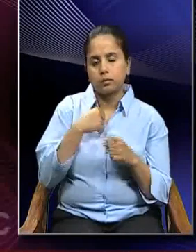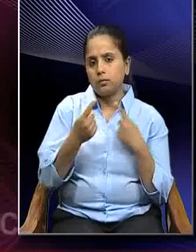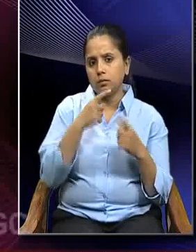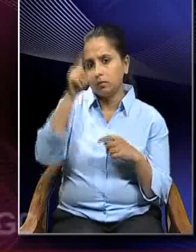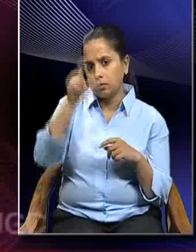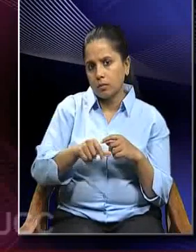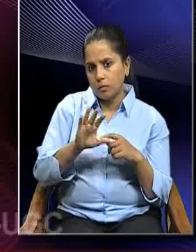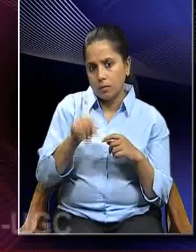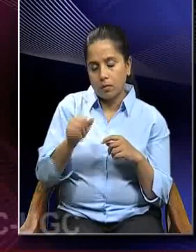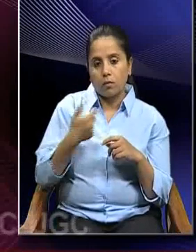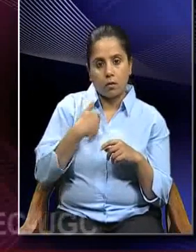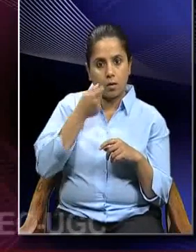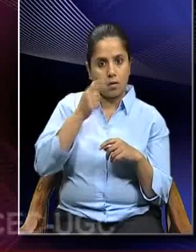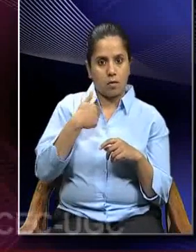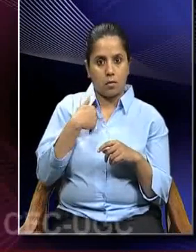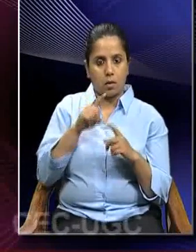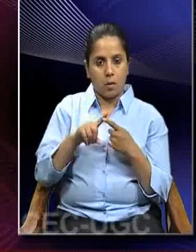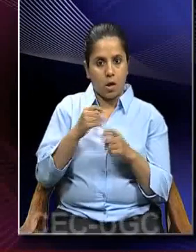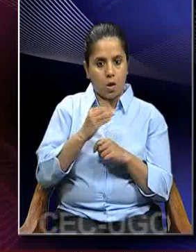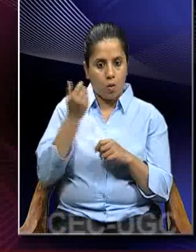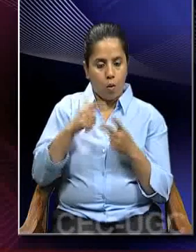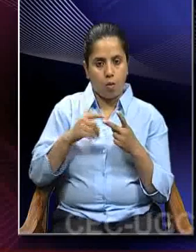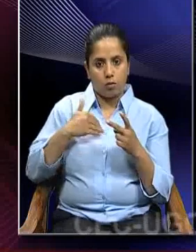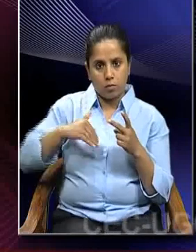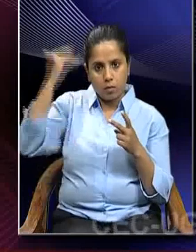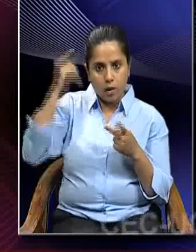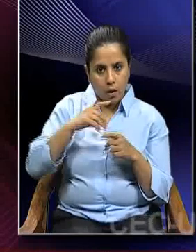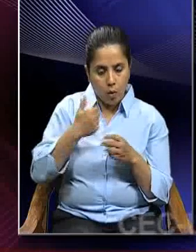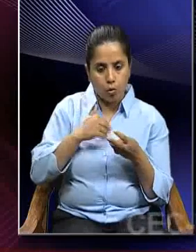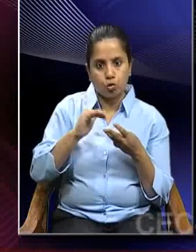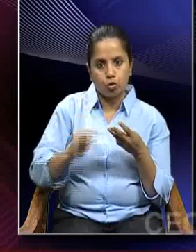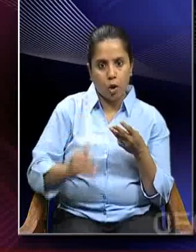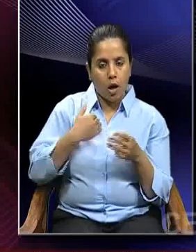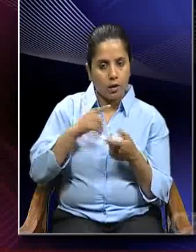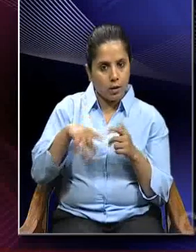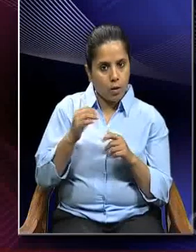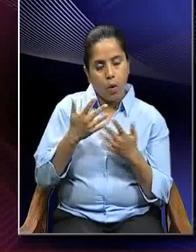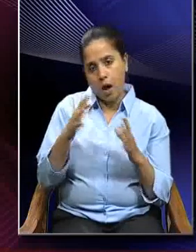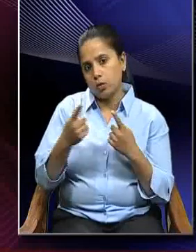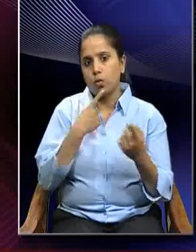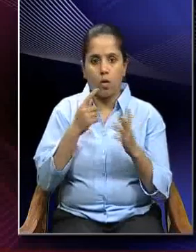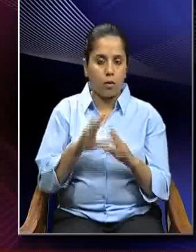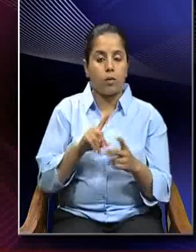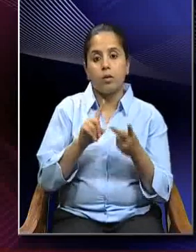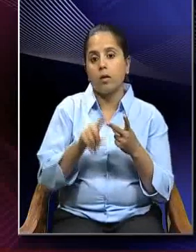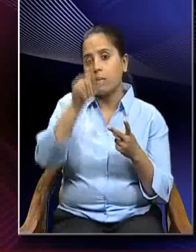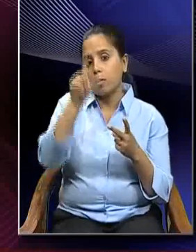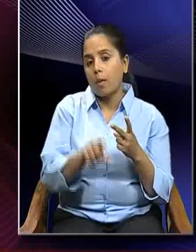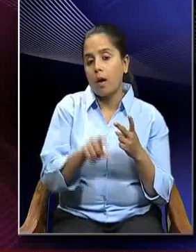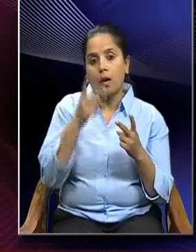person in parent ego or in adult ego or in child ego, and accordingly the second person, the